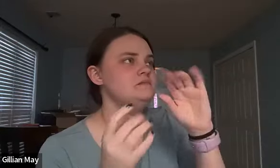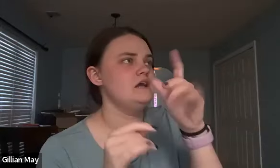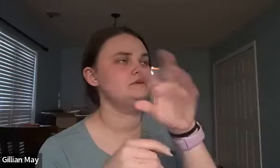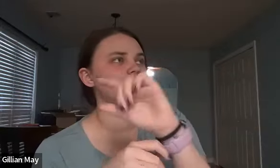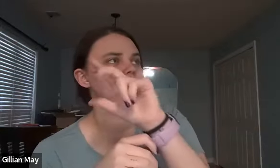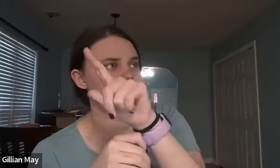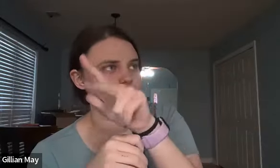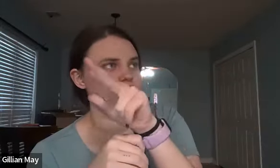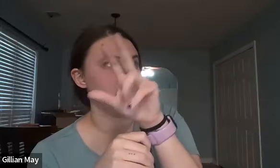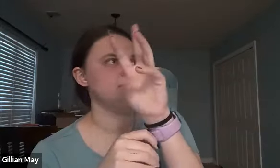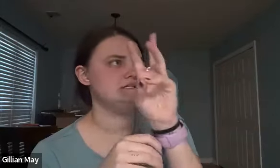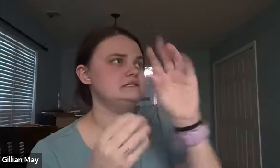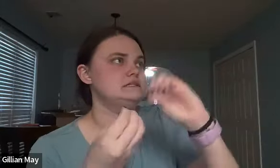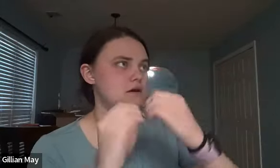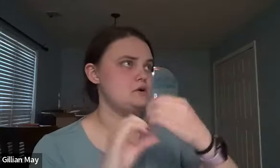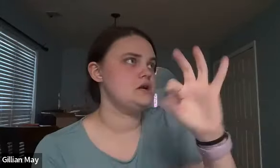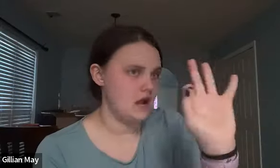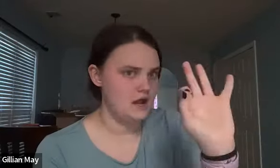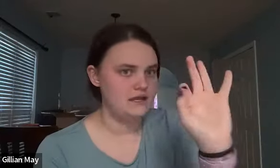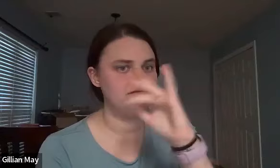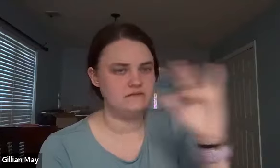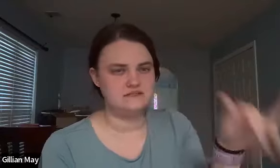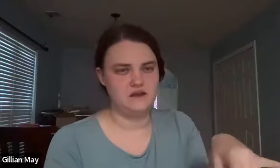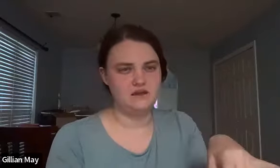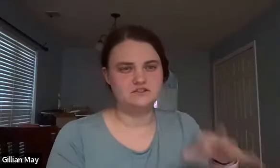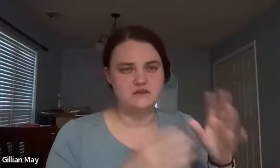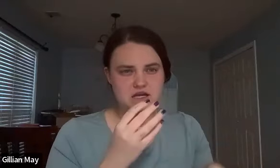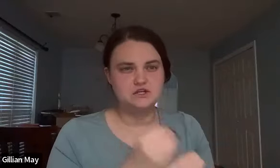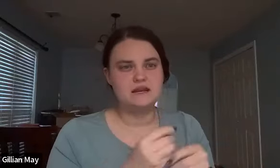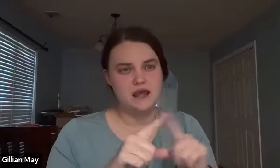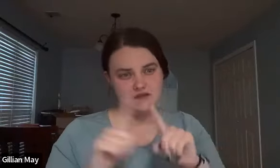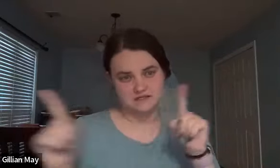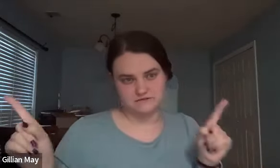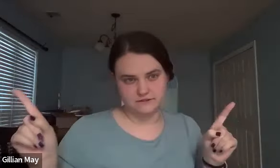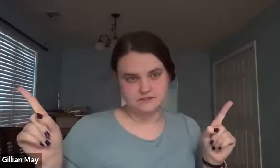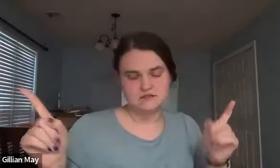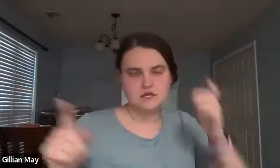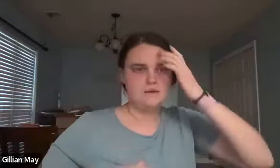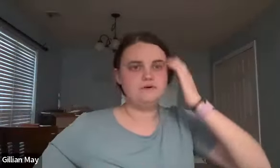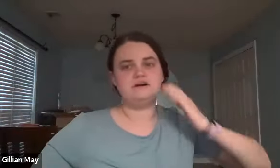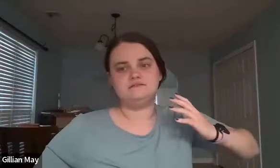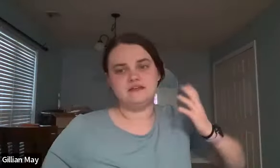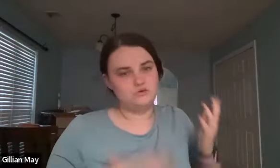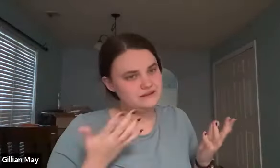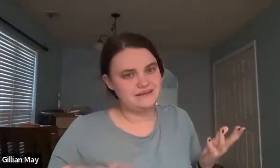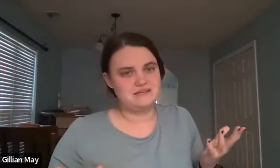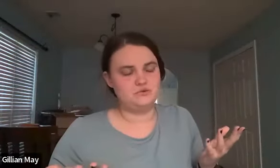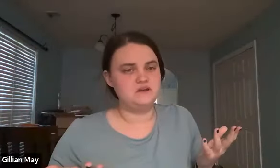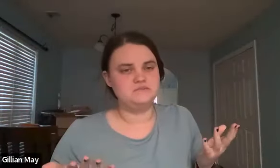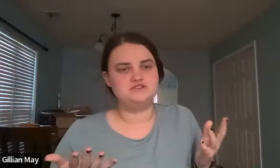I would do like 3, 6, number 9, things like that. So that's how you would add that difference. But that only, like I said, really comes down to